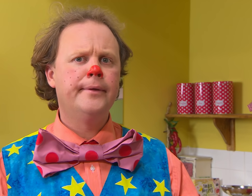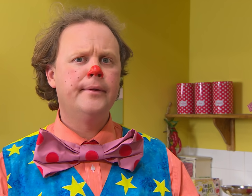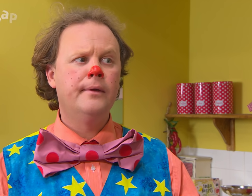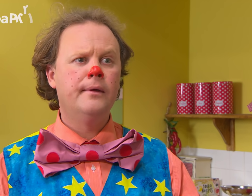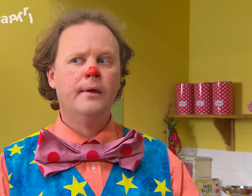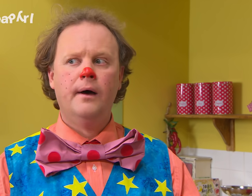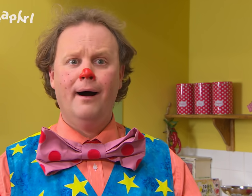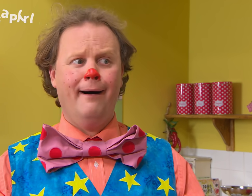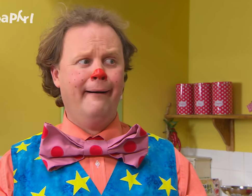Mr. Tumble?